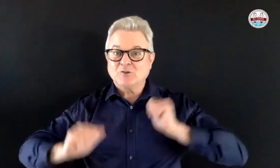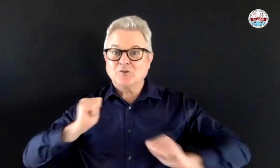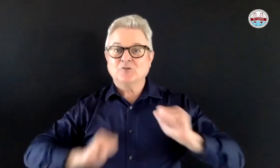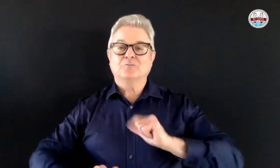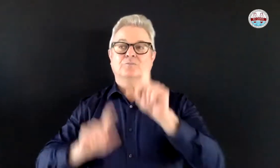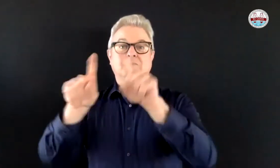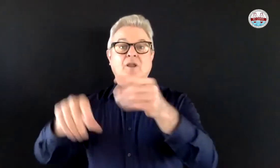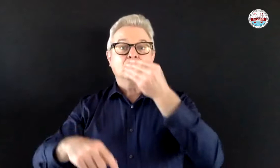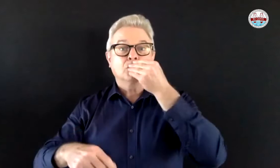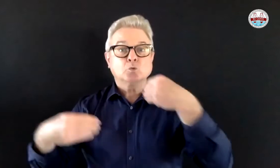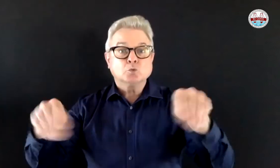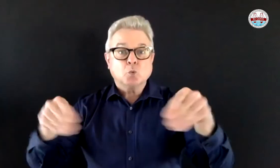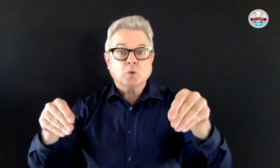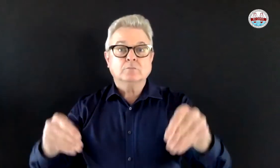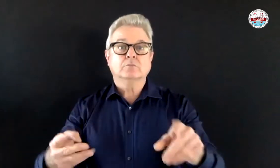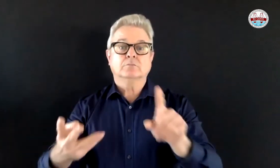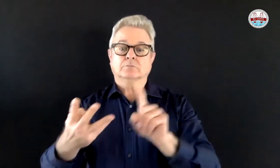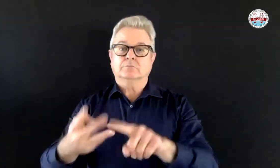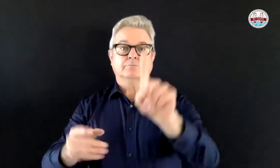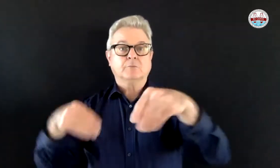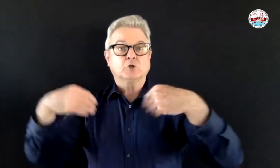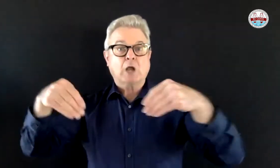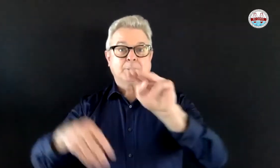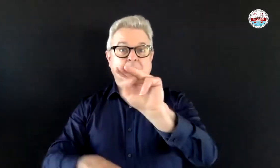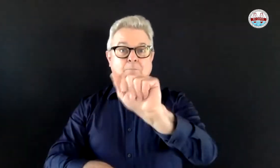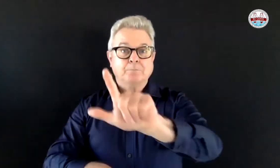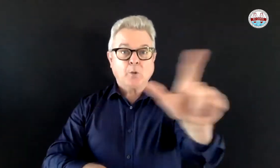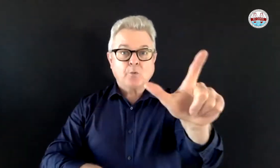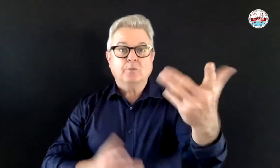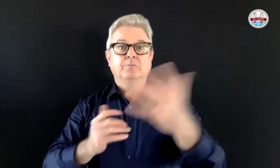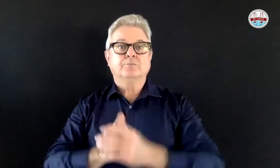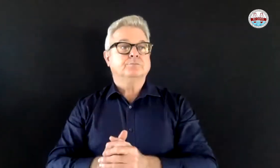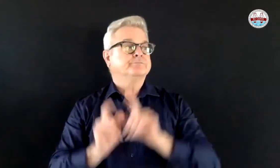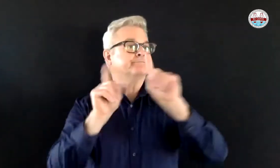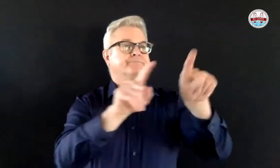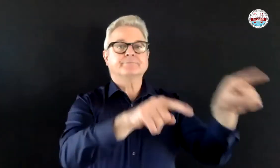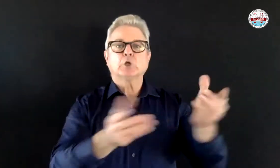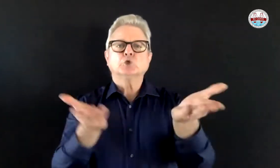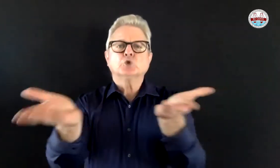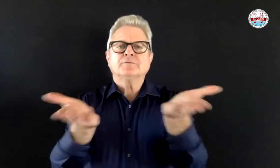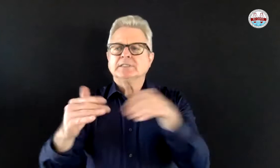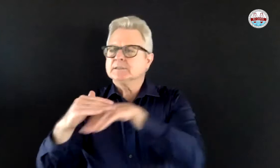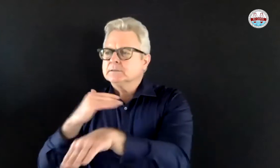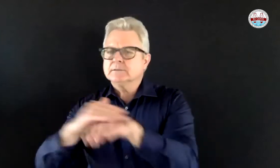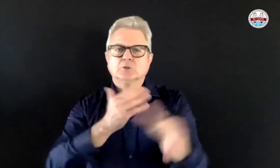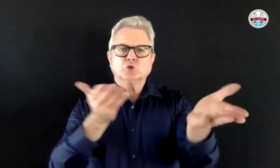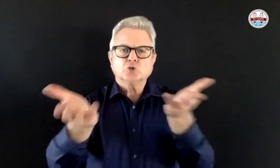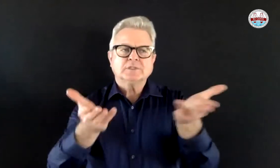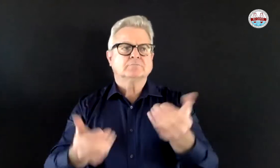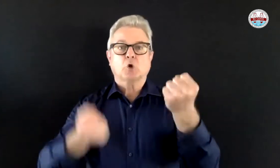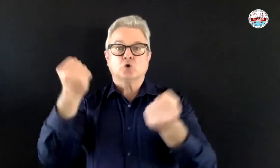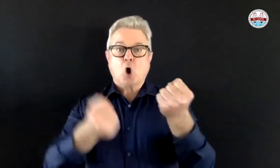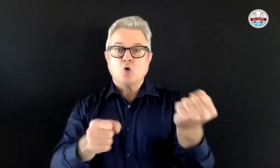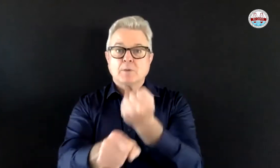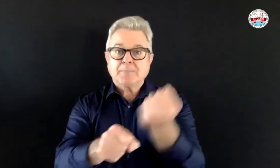event or a theater or a hospitality facility, a restaurant, or shopping at a mall,